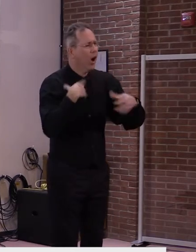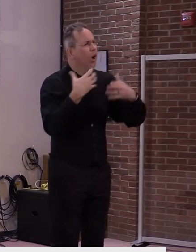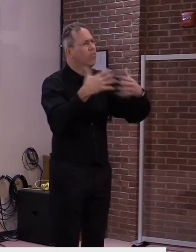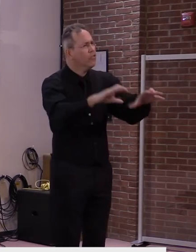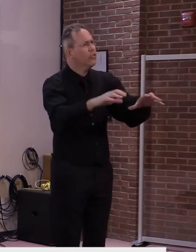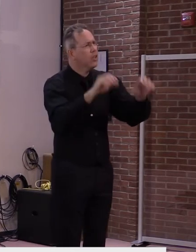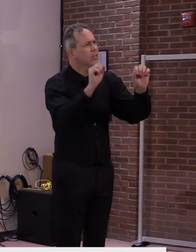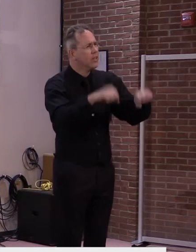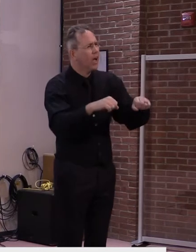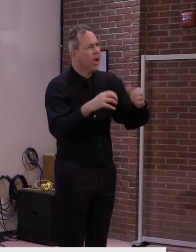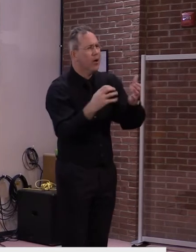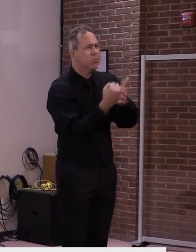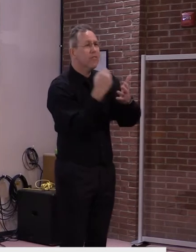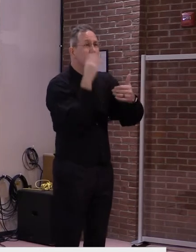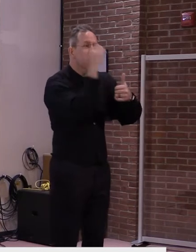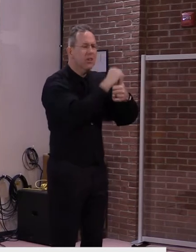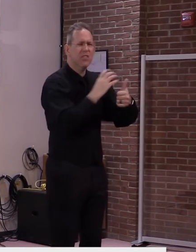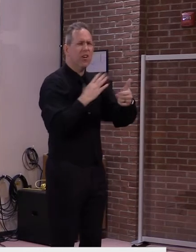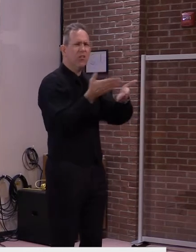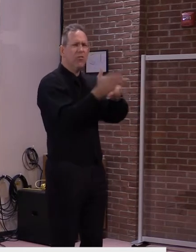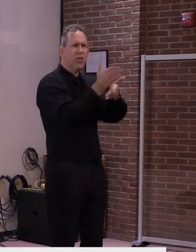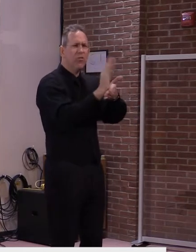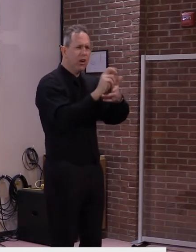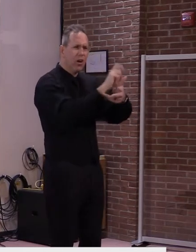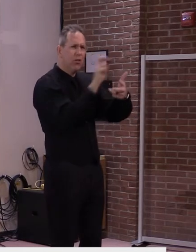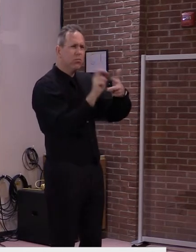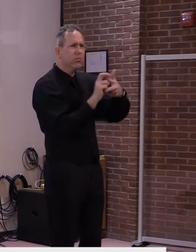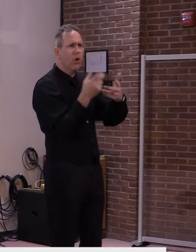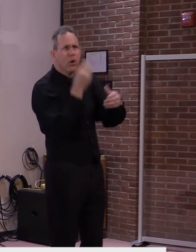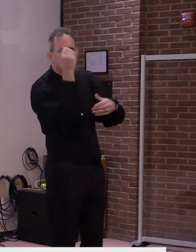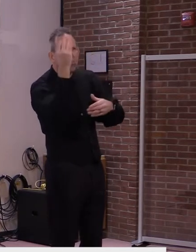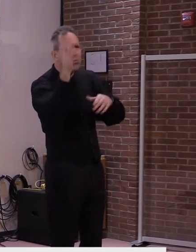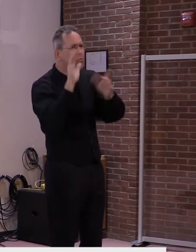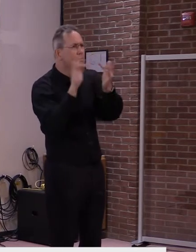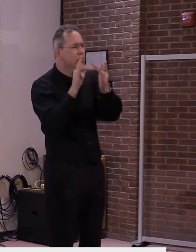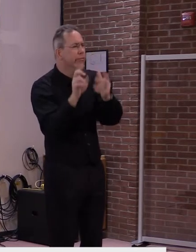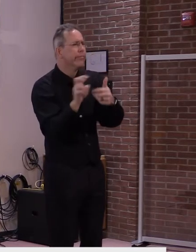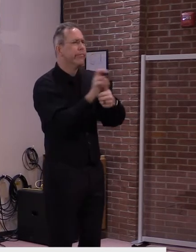1A. Although there may be some